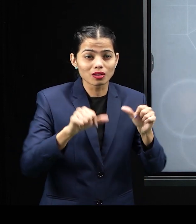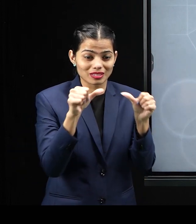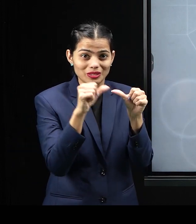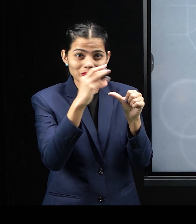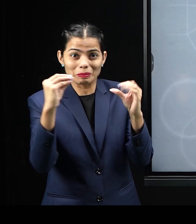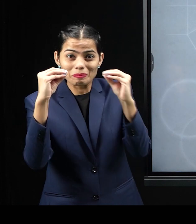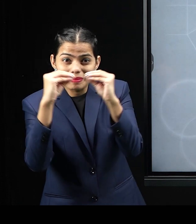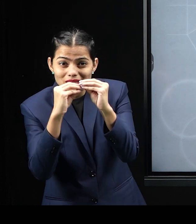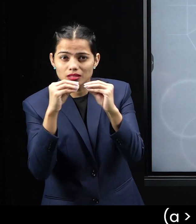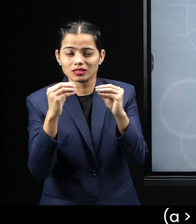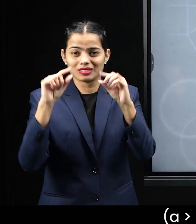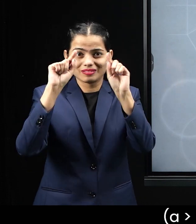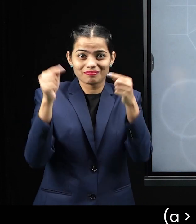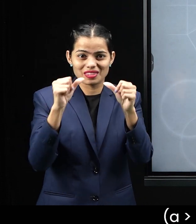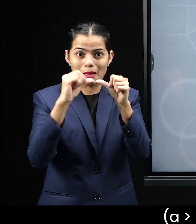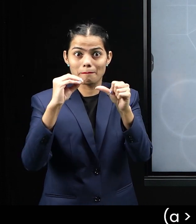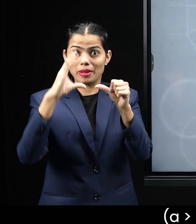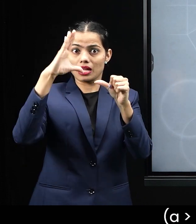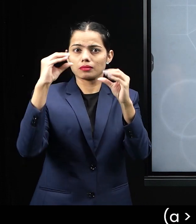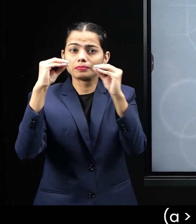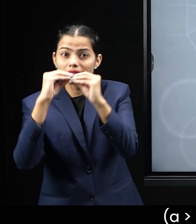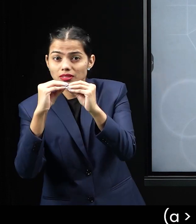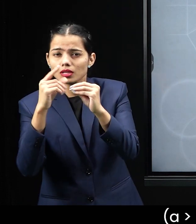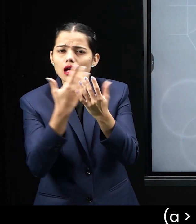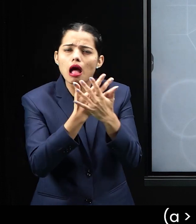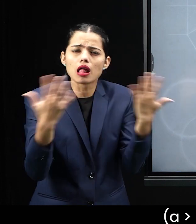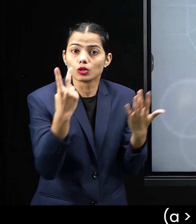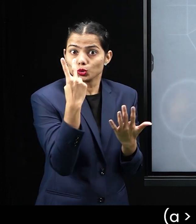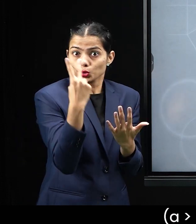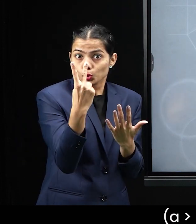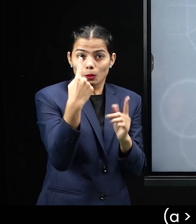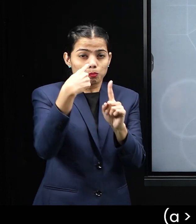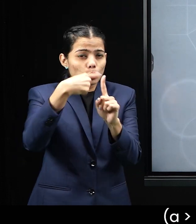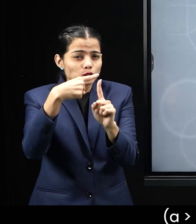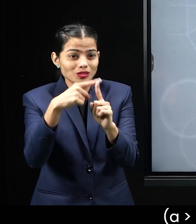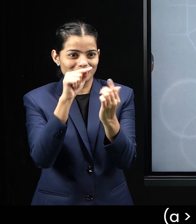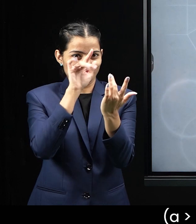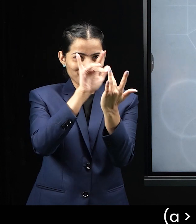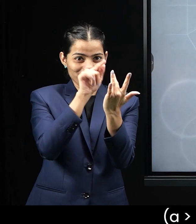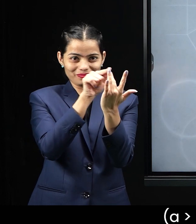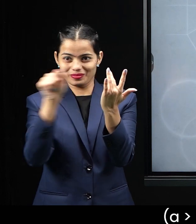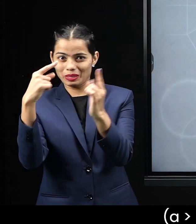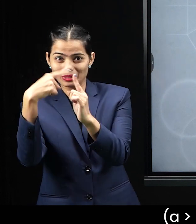Let A and B, A greater than B, be any two positive integers,